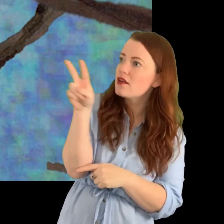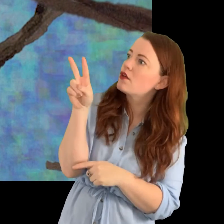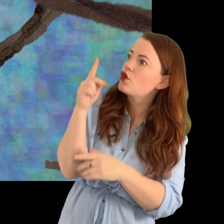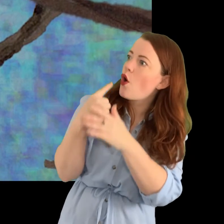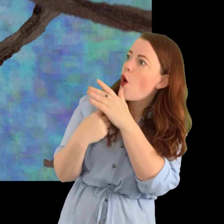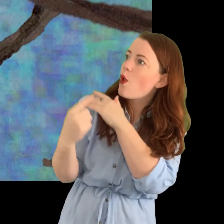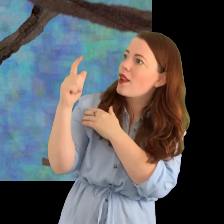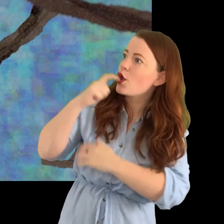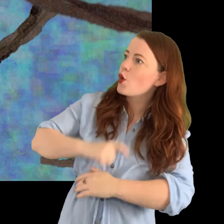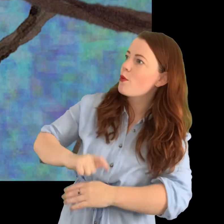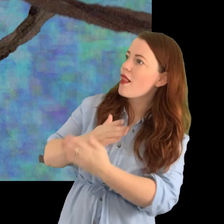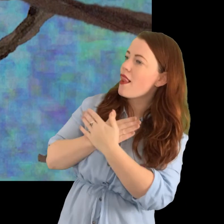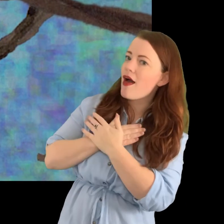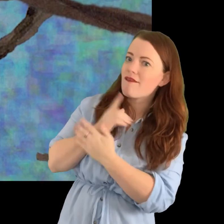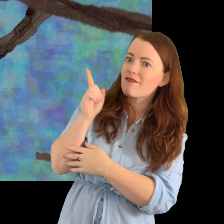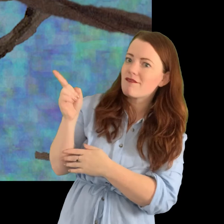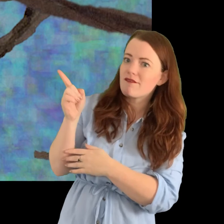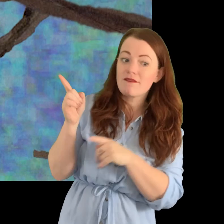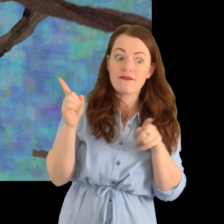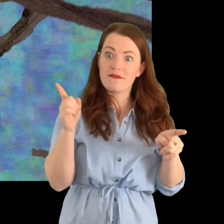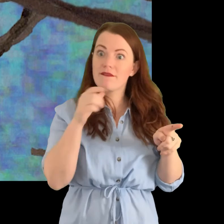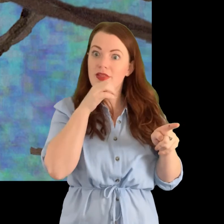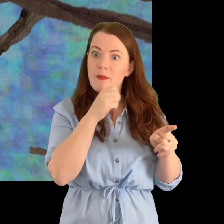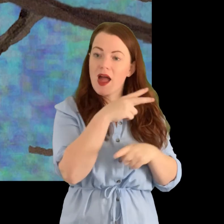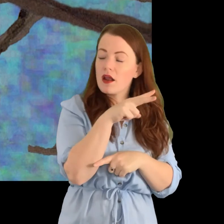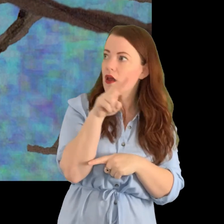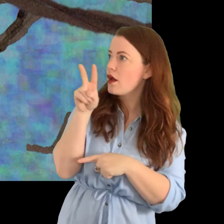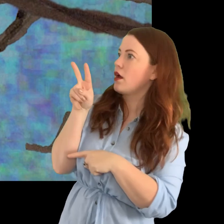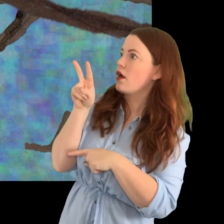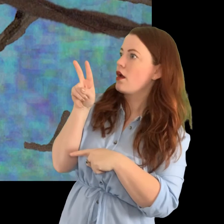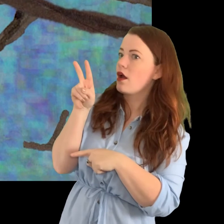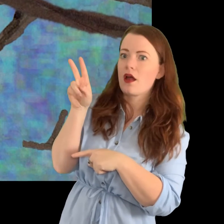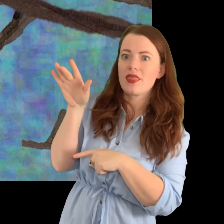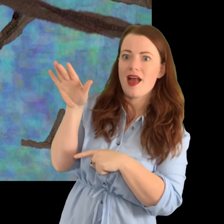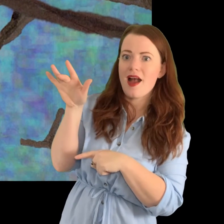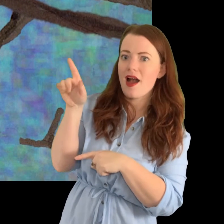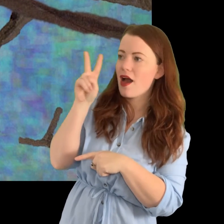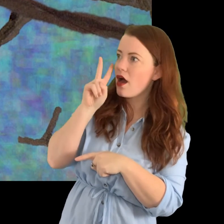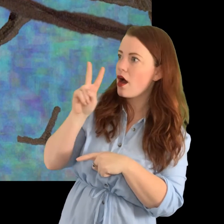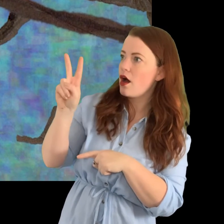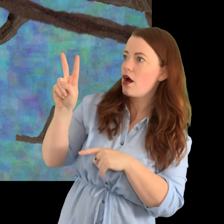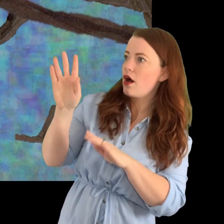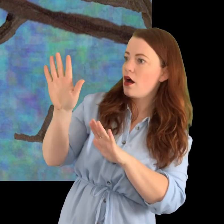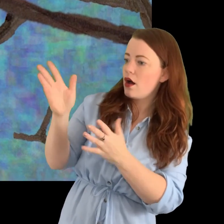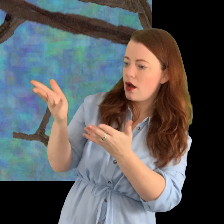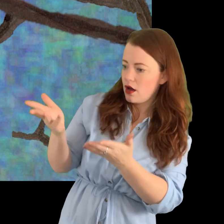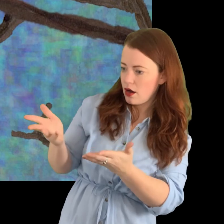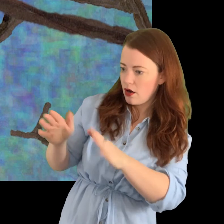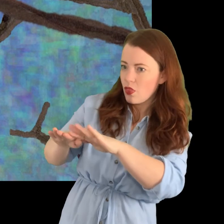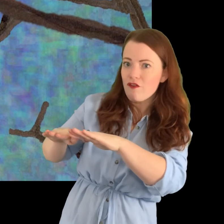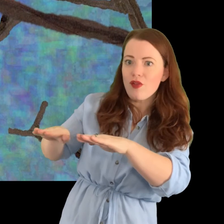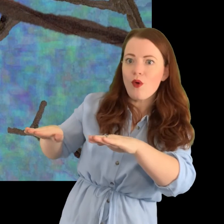your only human love. And turn he did, and there he clearly saw,